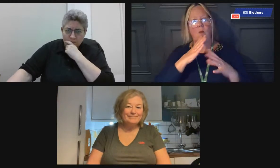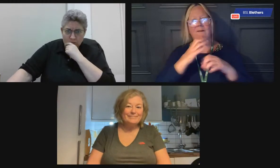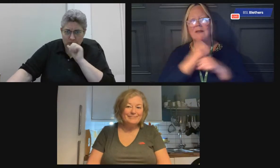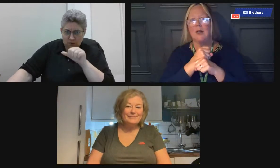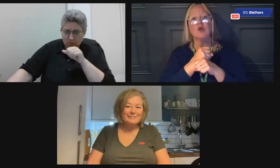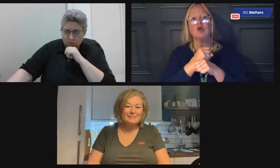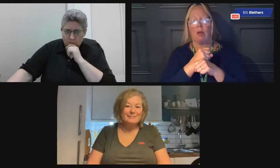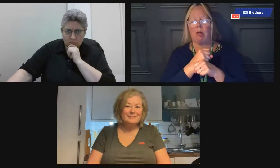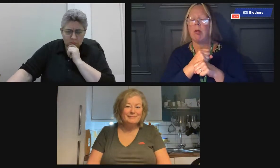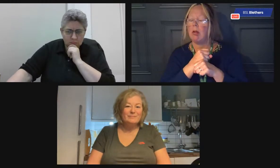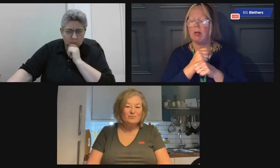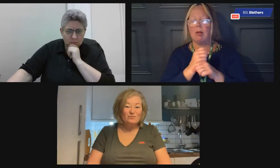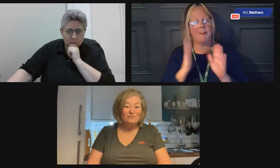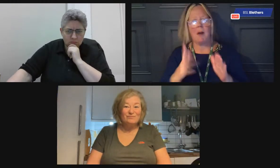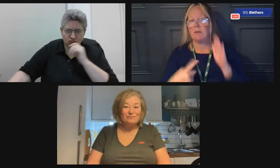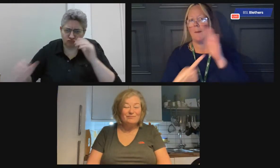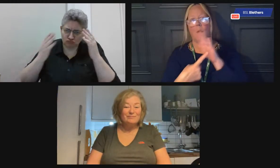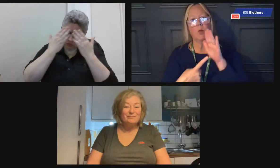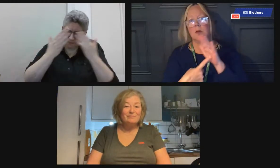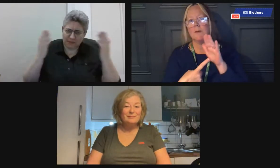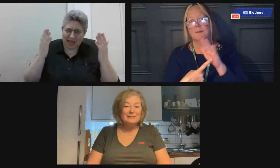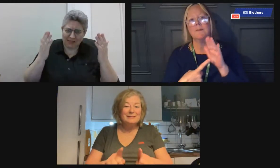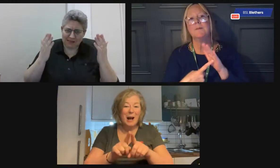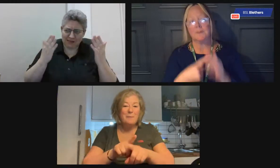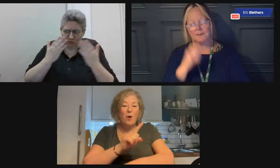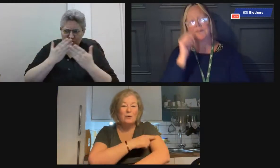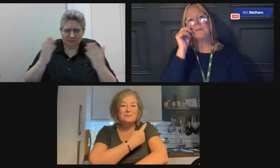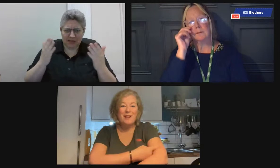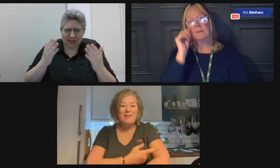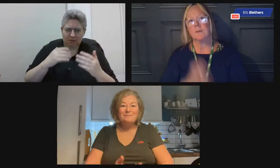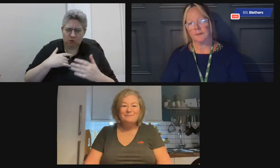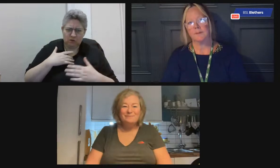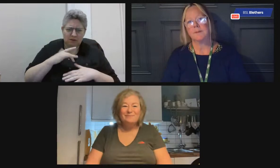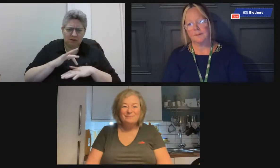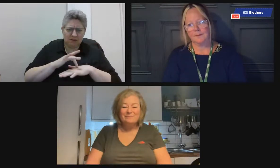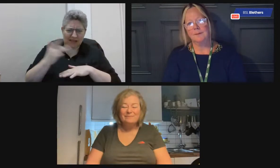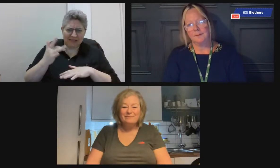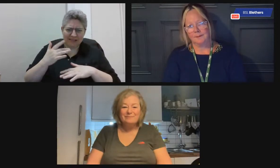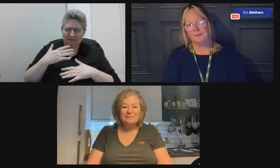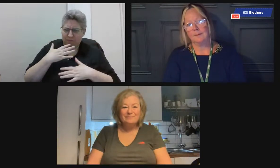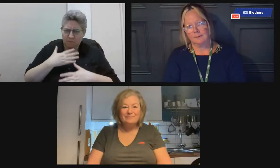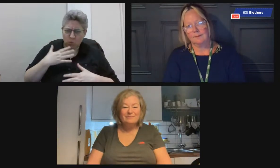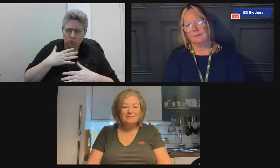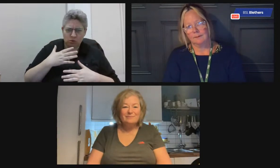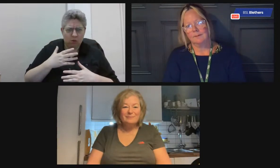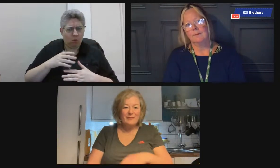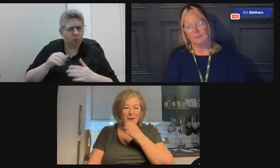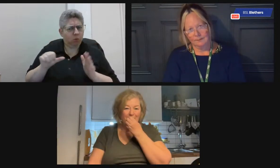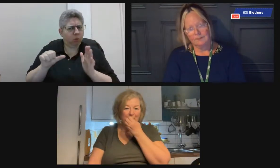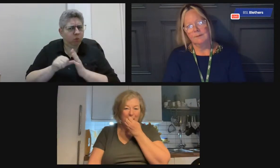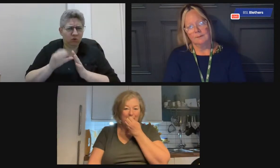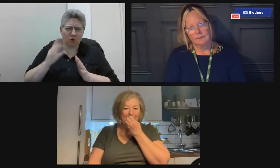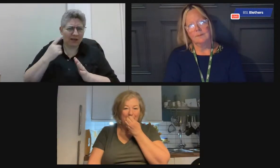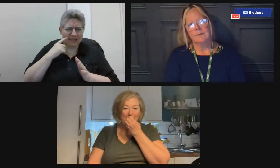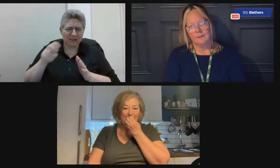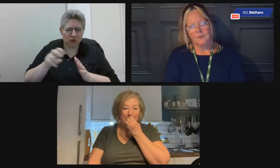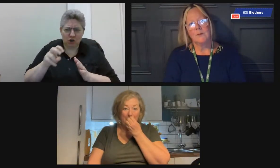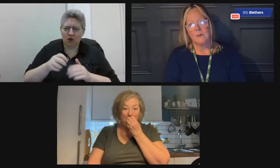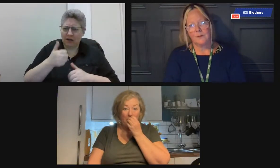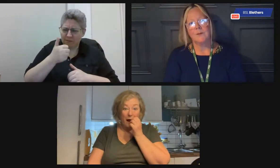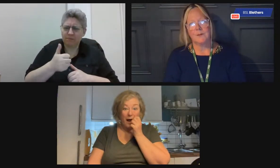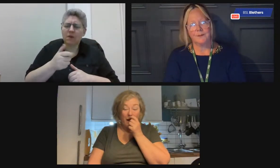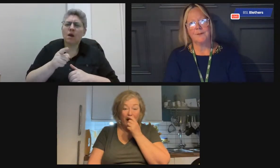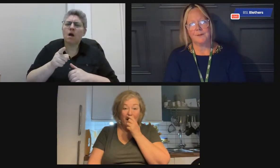safe receiving the service. So we really, really hammer home the importance of confidentiality. Yeah, I think it's